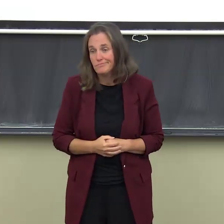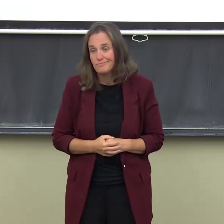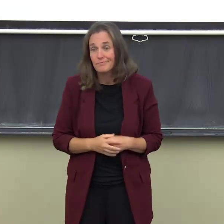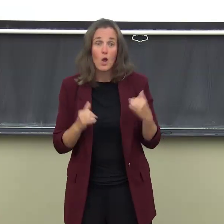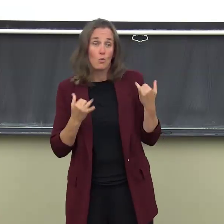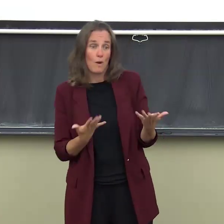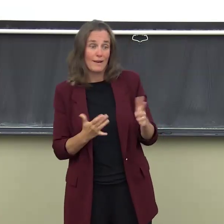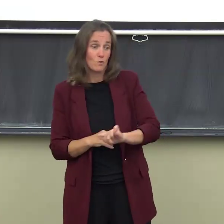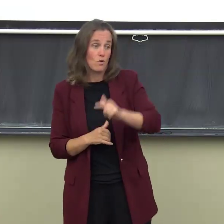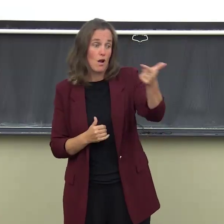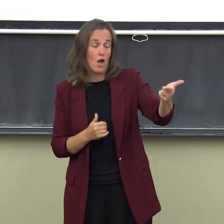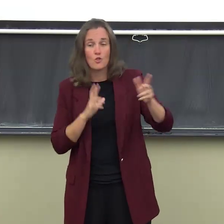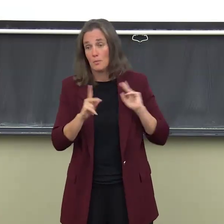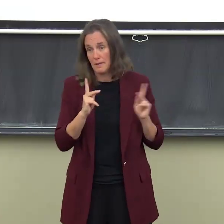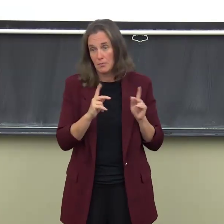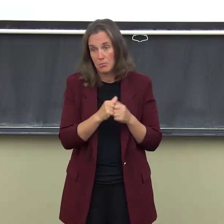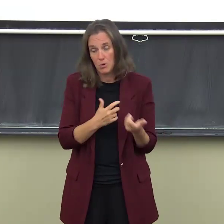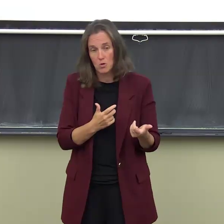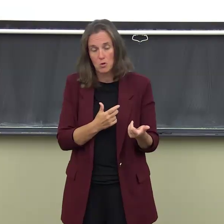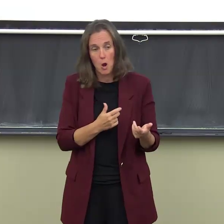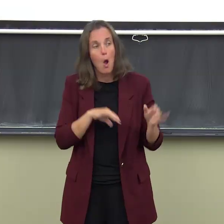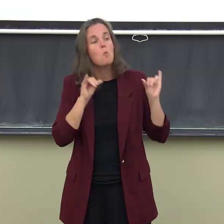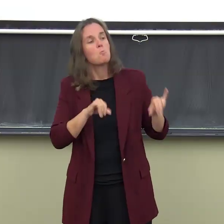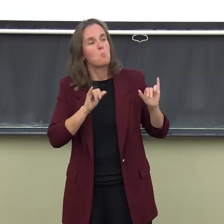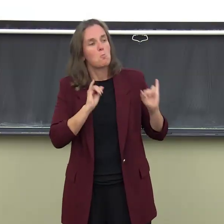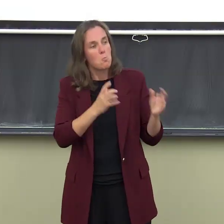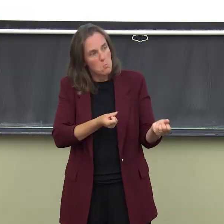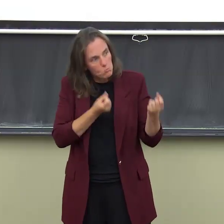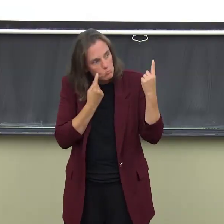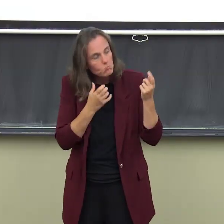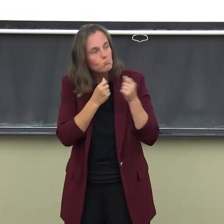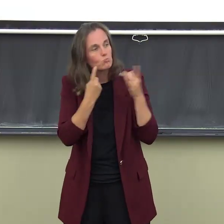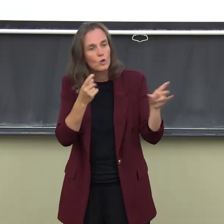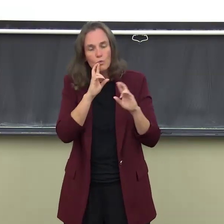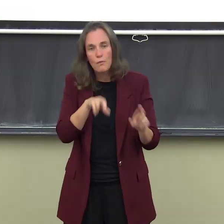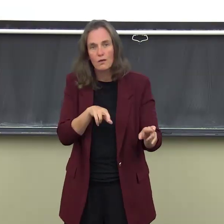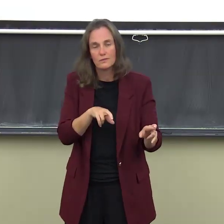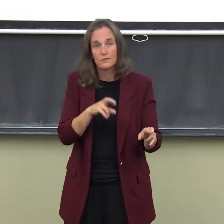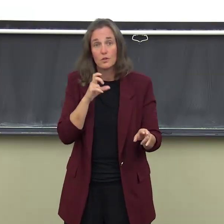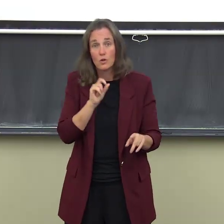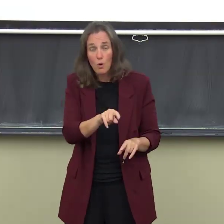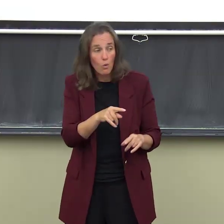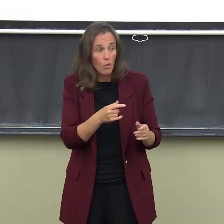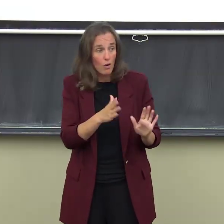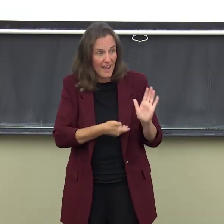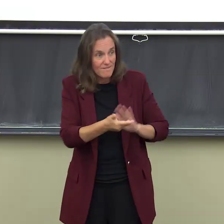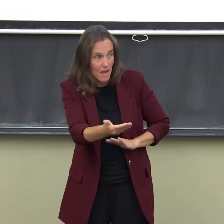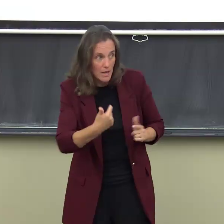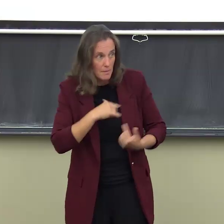Waiting for other people's empathetic responses, or to be included in